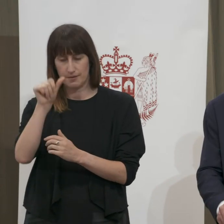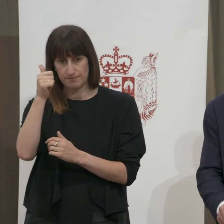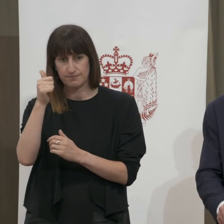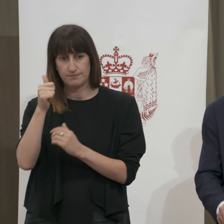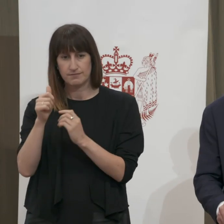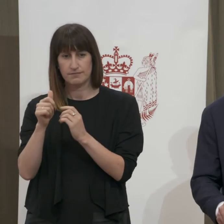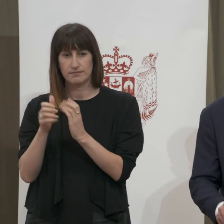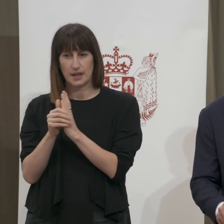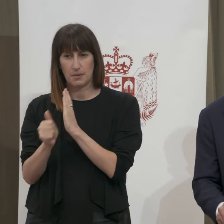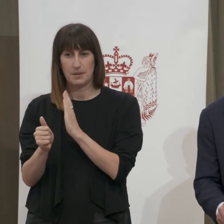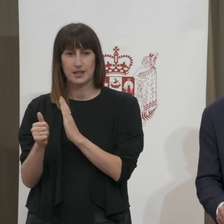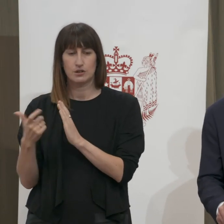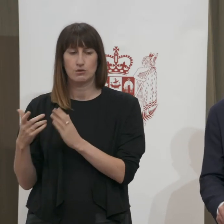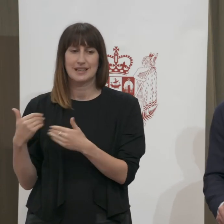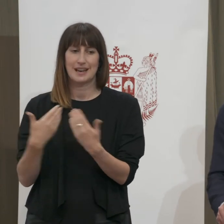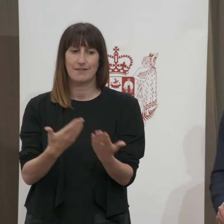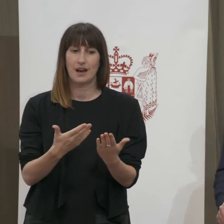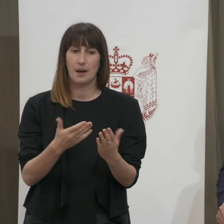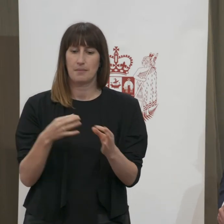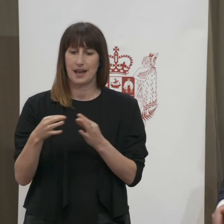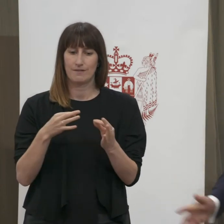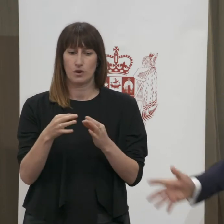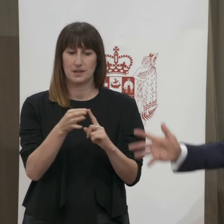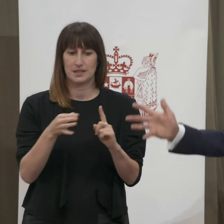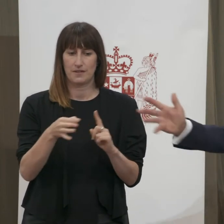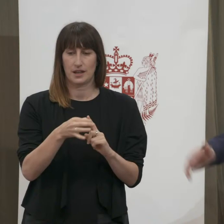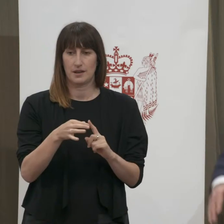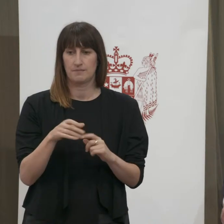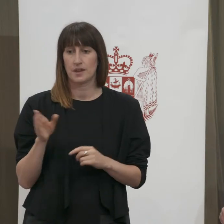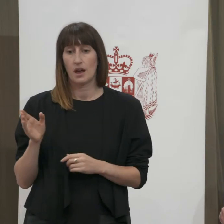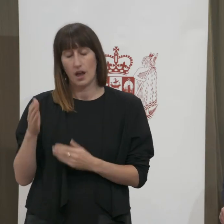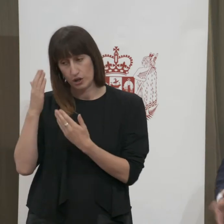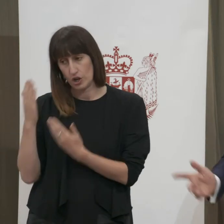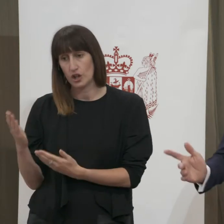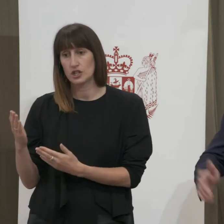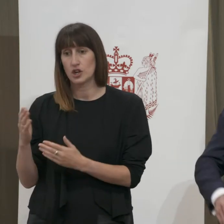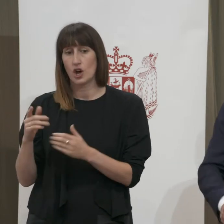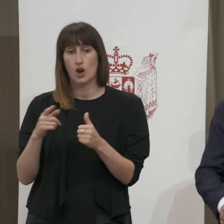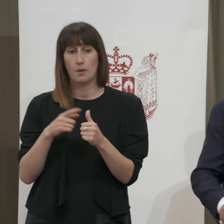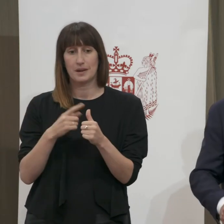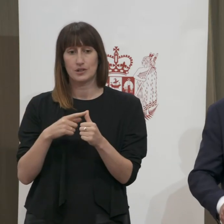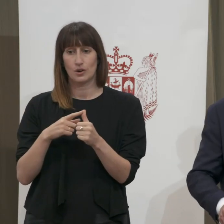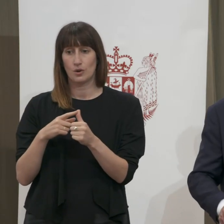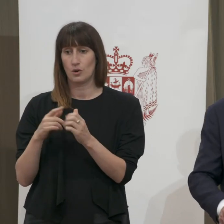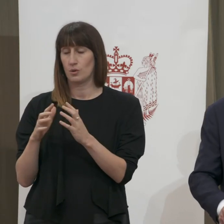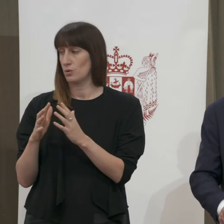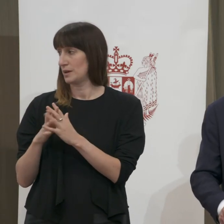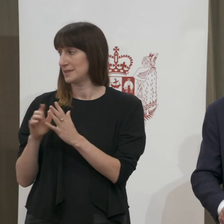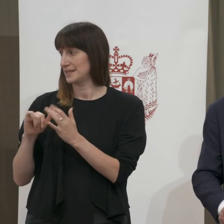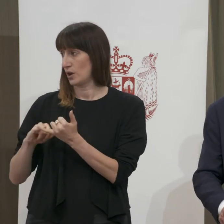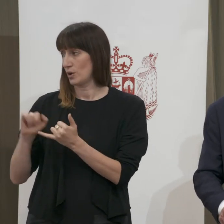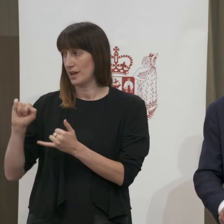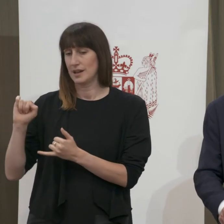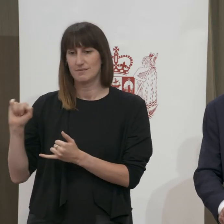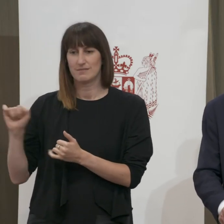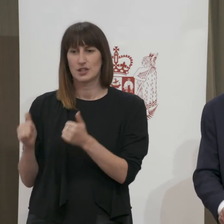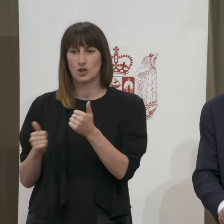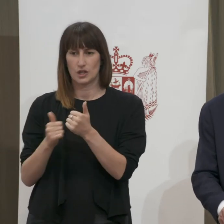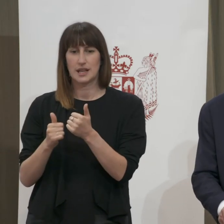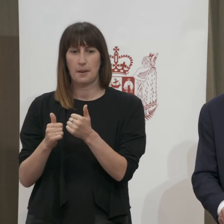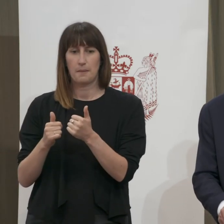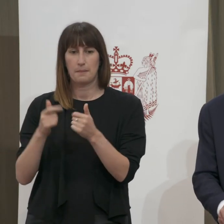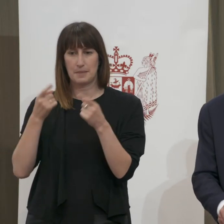plan for Pacific peoples. And I acknowledge the work of Opetua Williams-Seo, one of my other associate health ministers, in his work in this area.